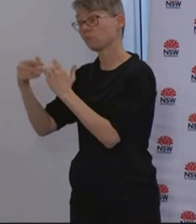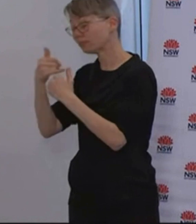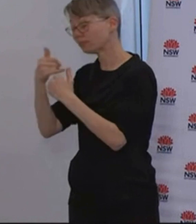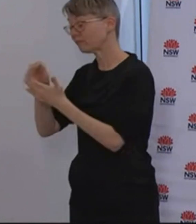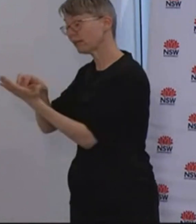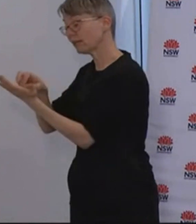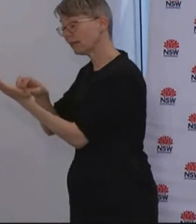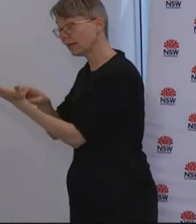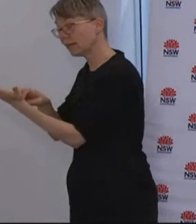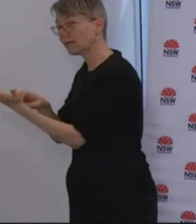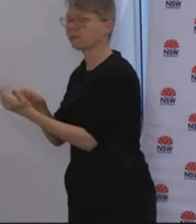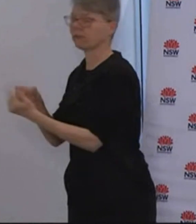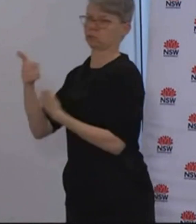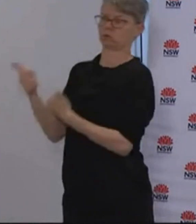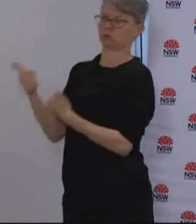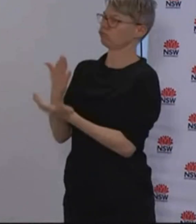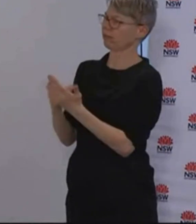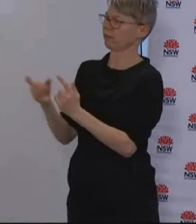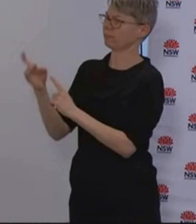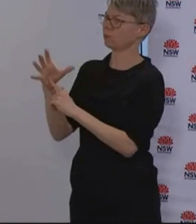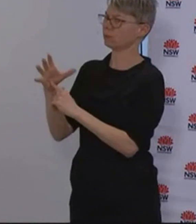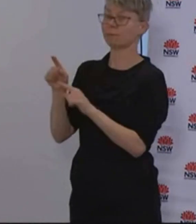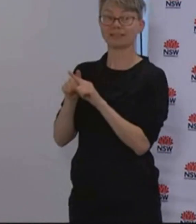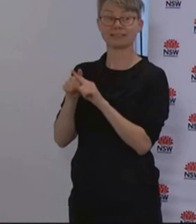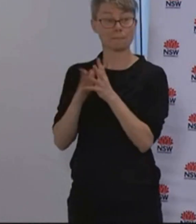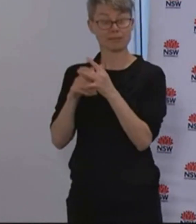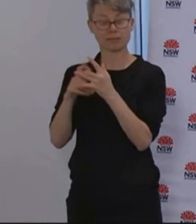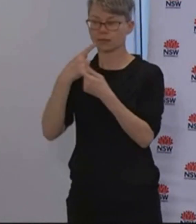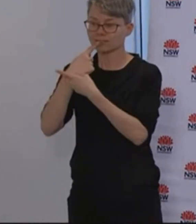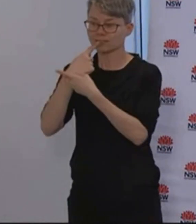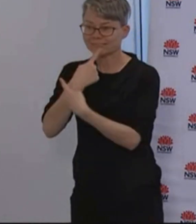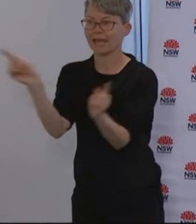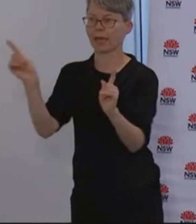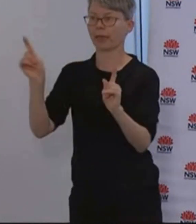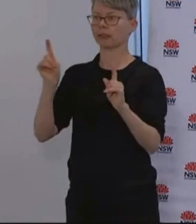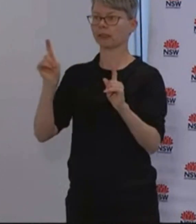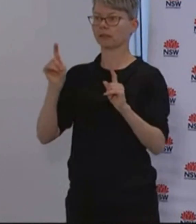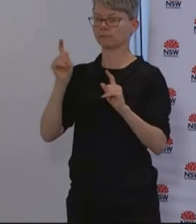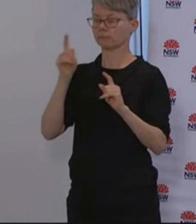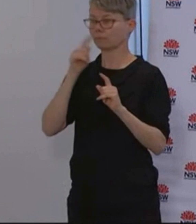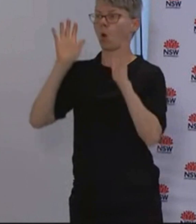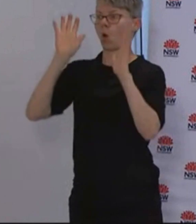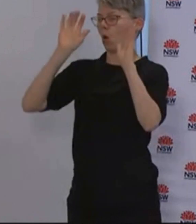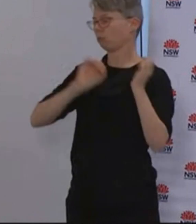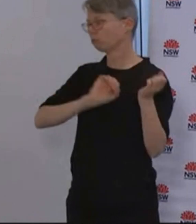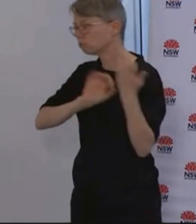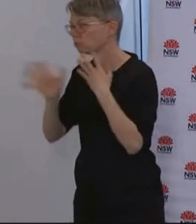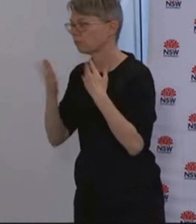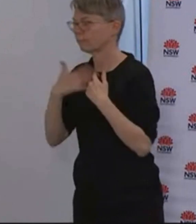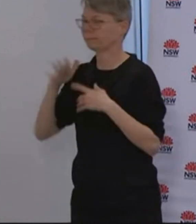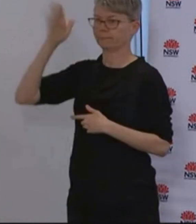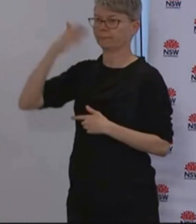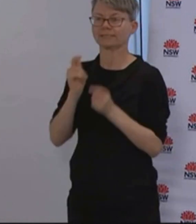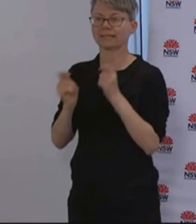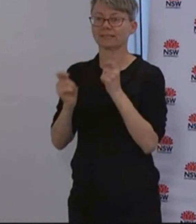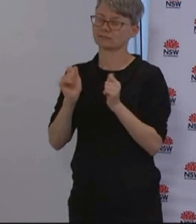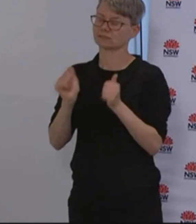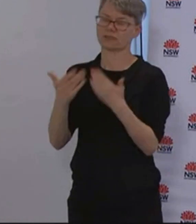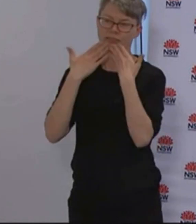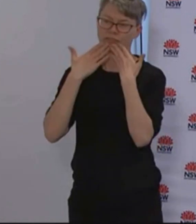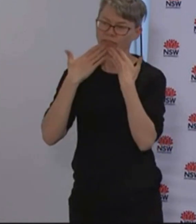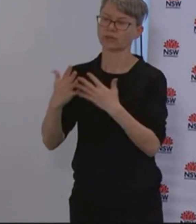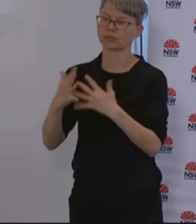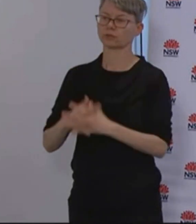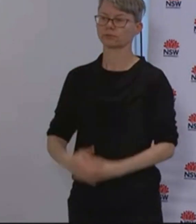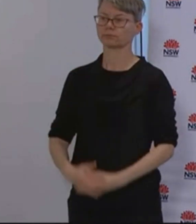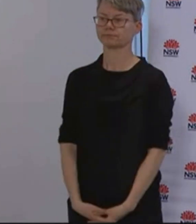media and getting the messages out, we've seen an incredible turnout of the community. And again, can I extend my appreciation to the community for that massive